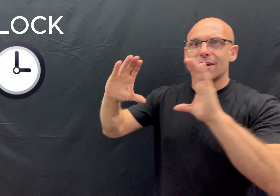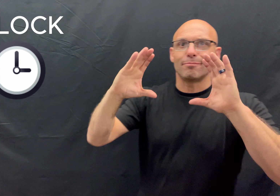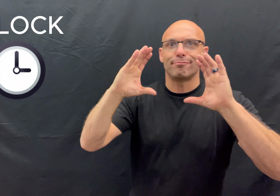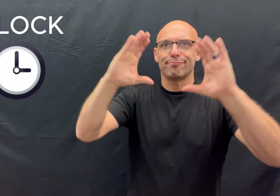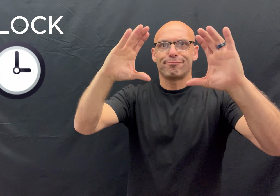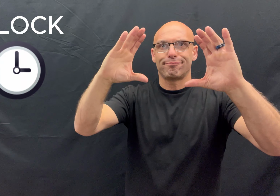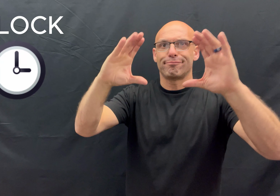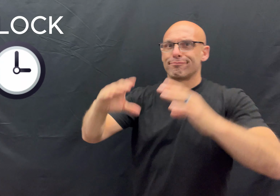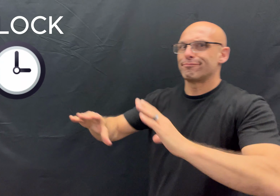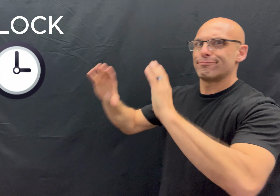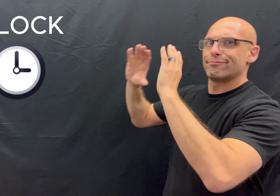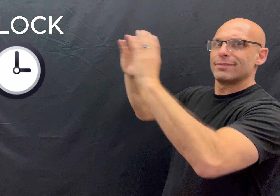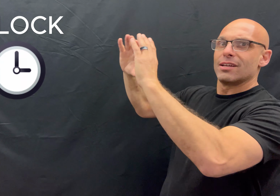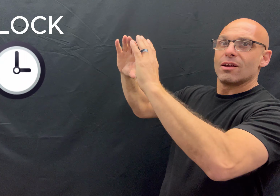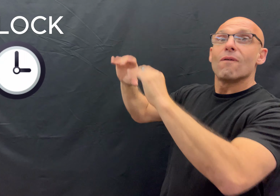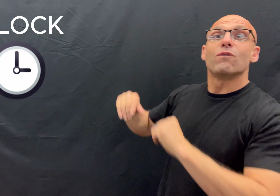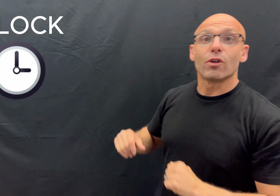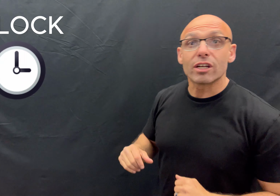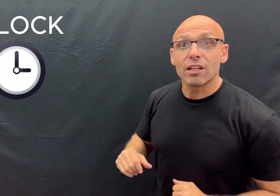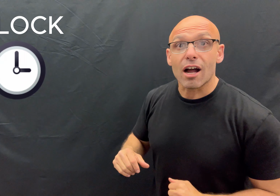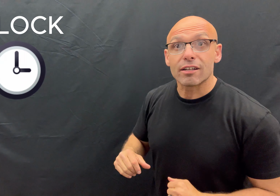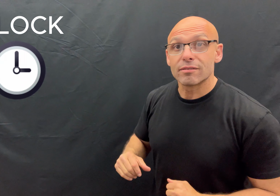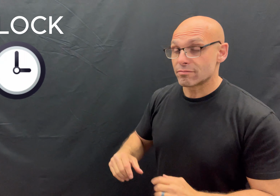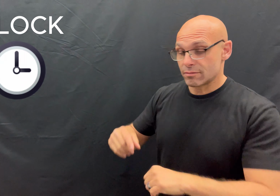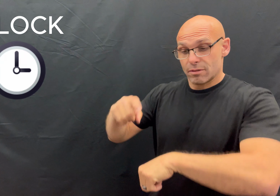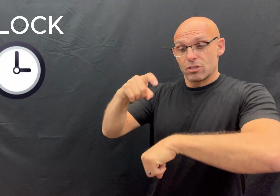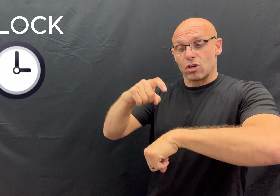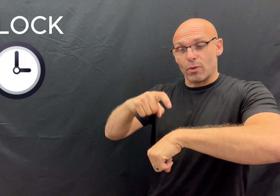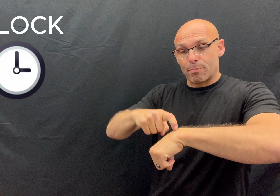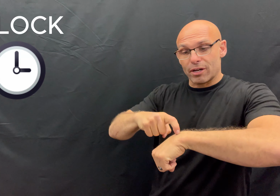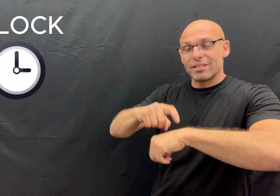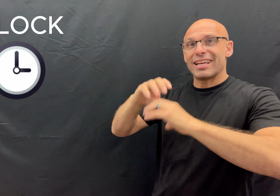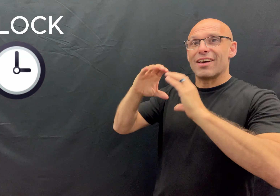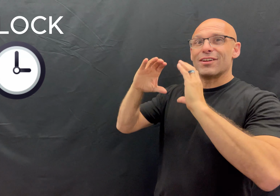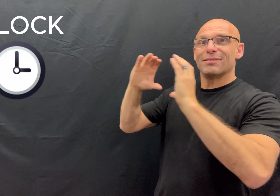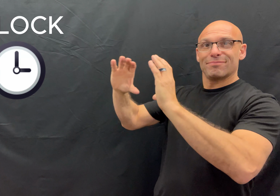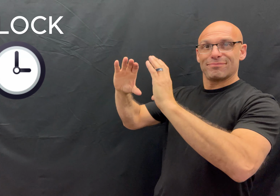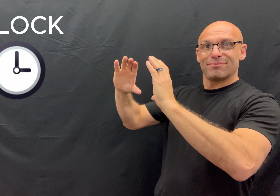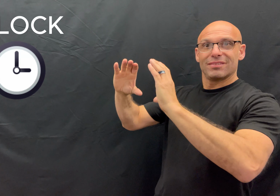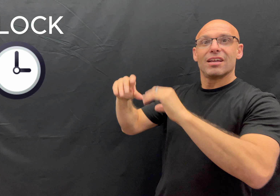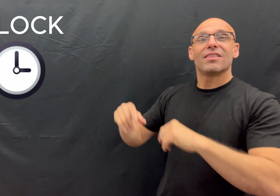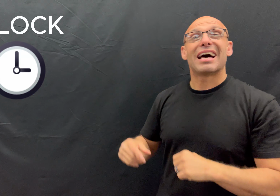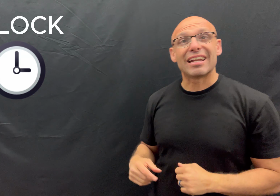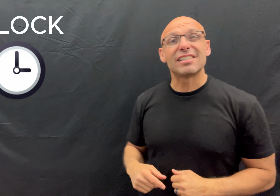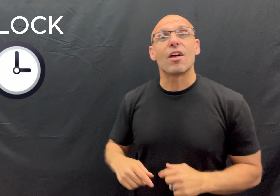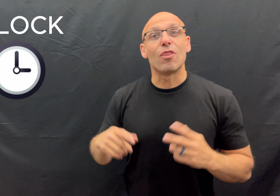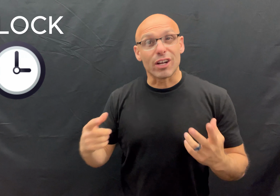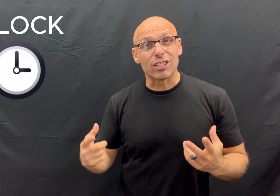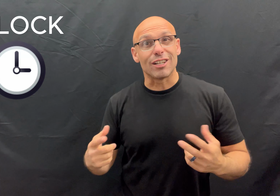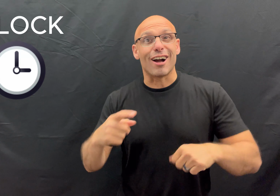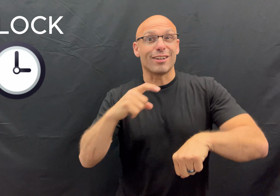up for the clock. So we put them together. That is the clock.